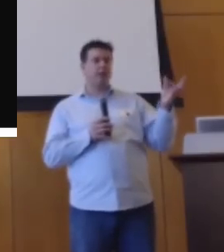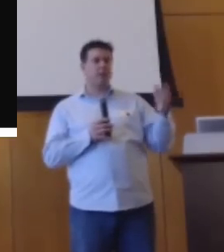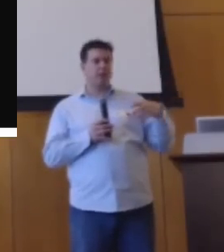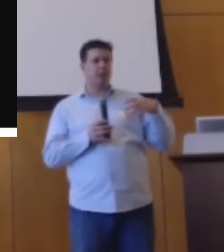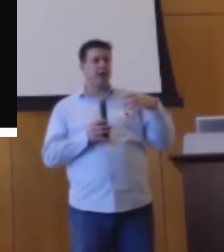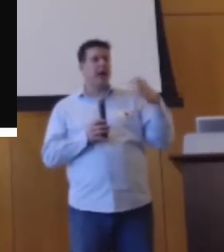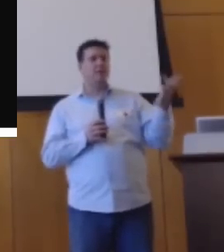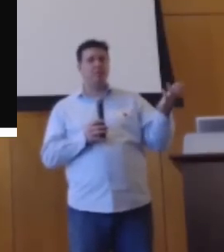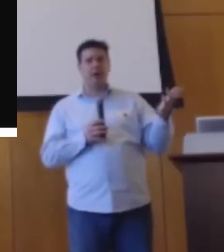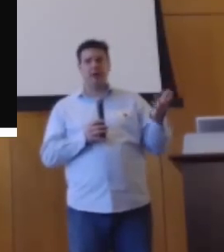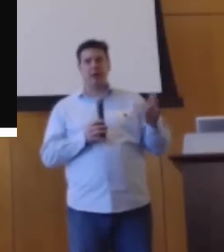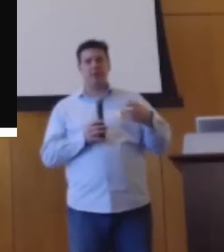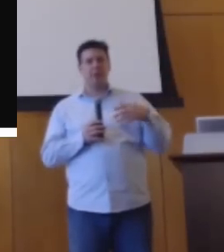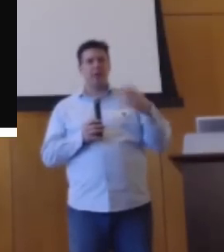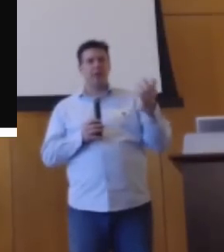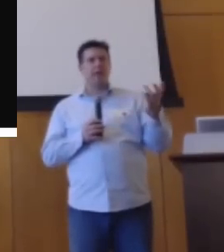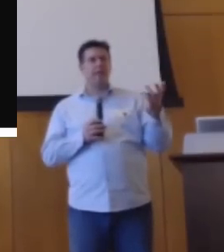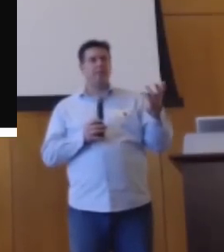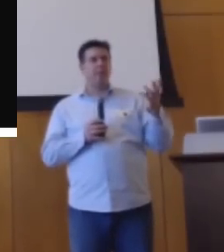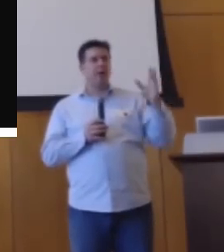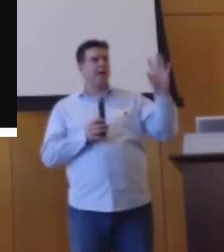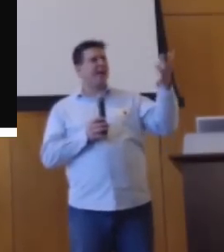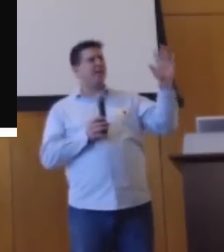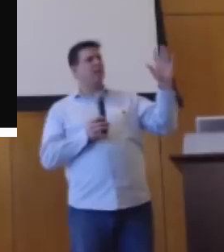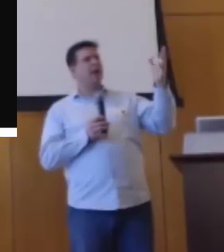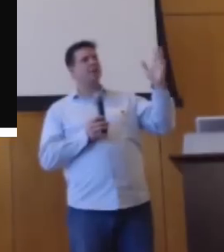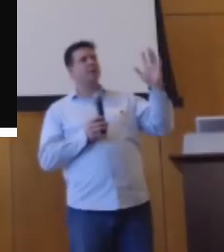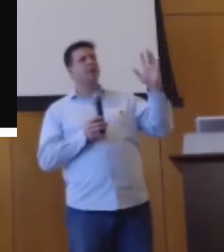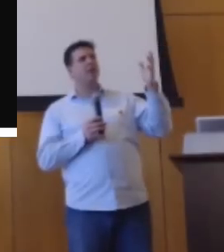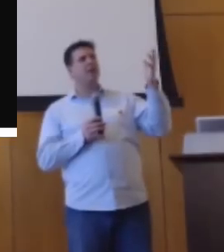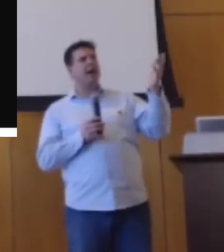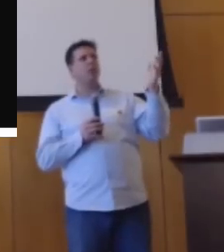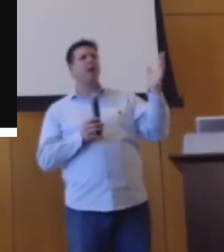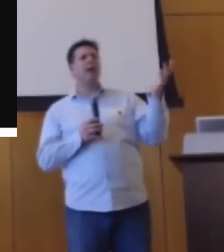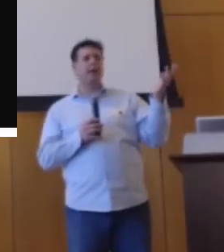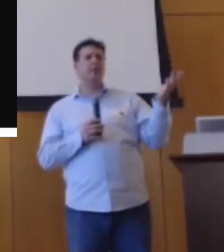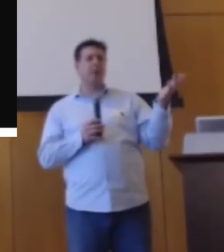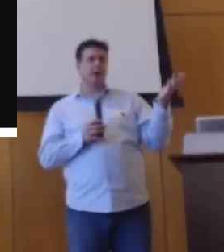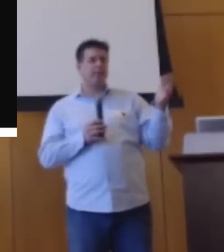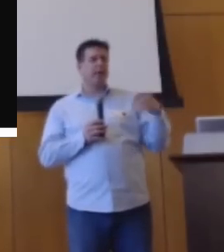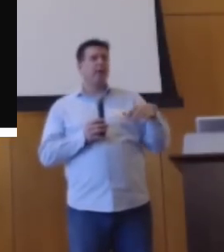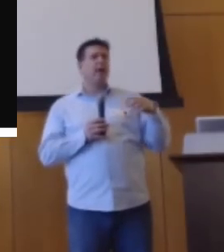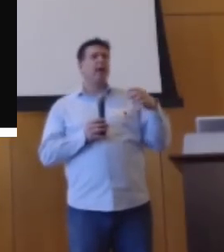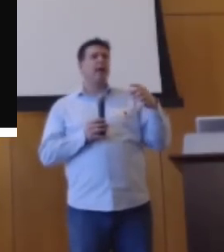a language, the alphabet, actually it's called the Latin one-handed alphabet, and